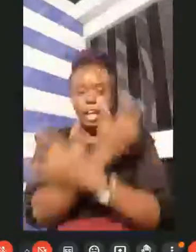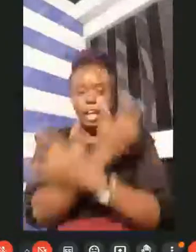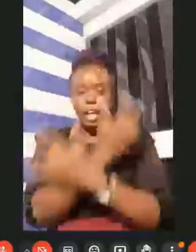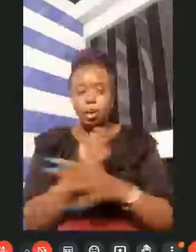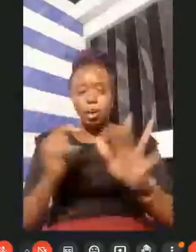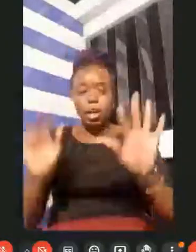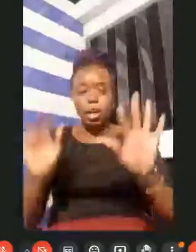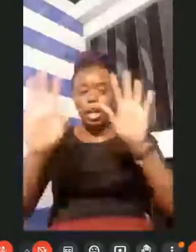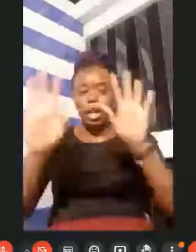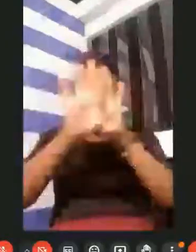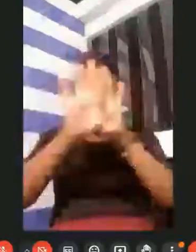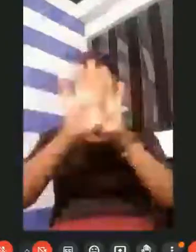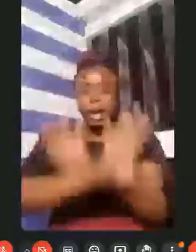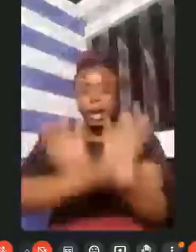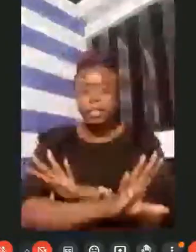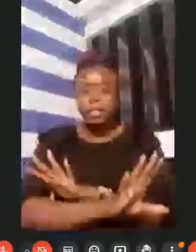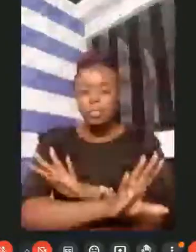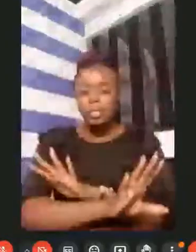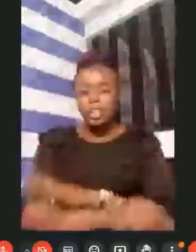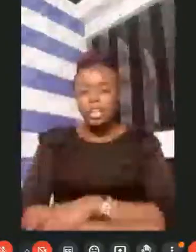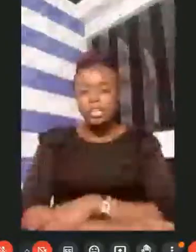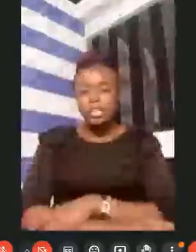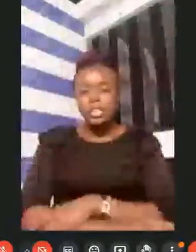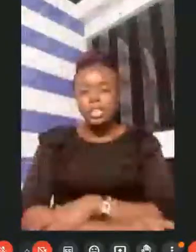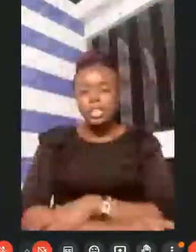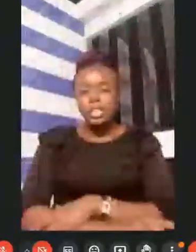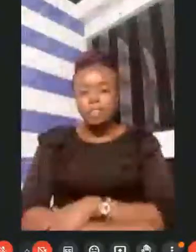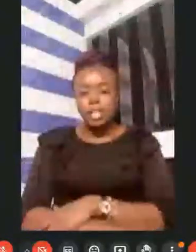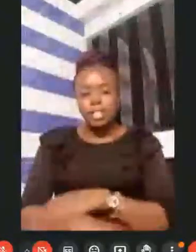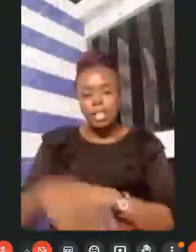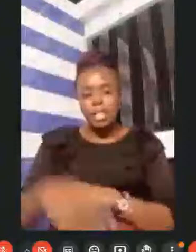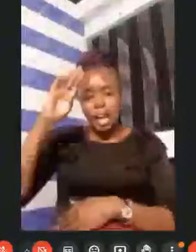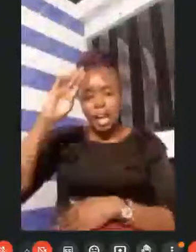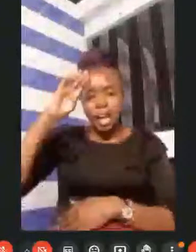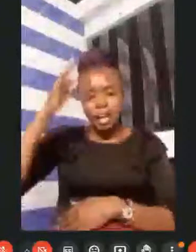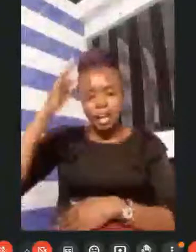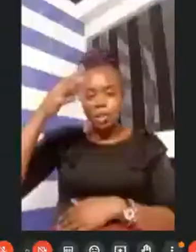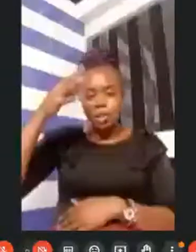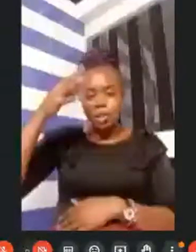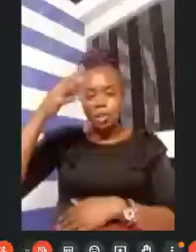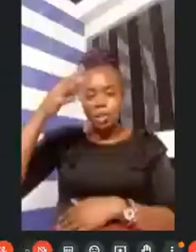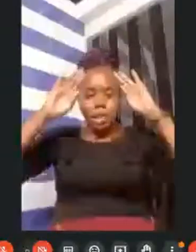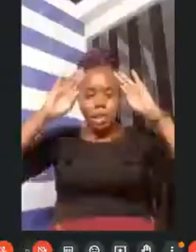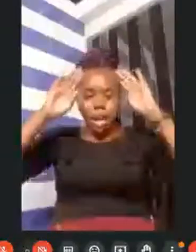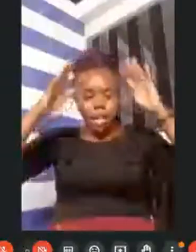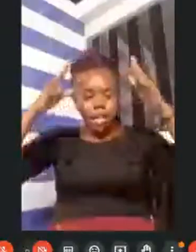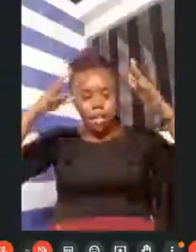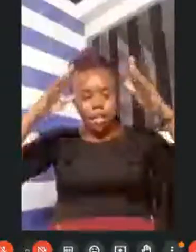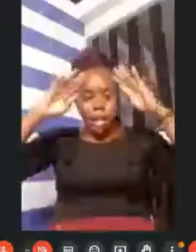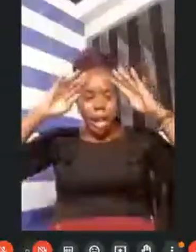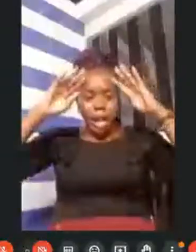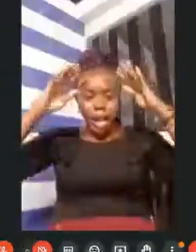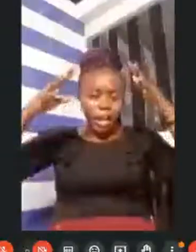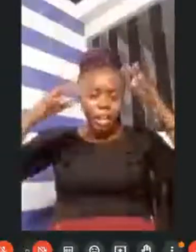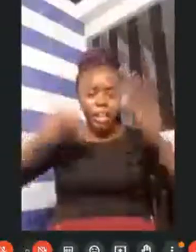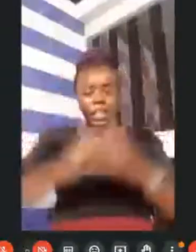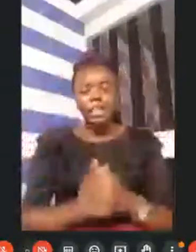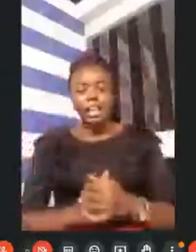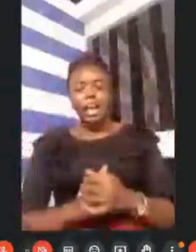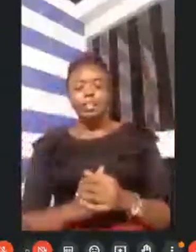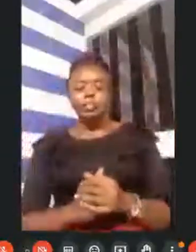have night or night. And then I said we have the greeting hello or